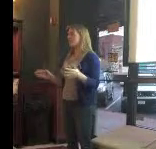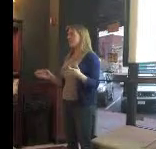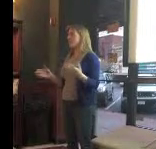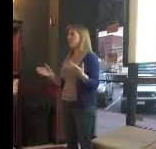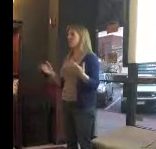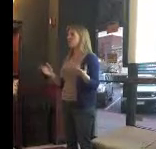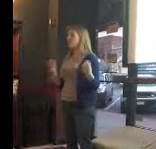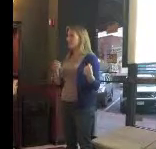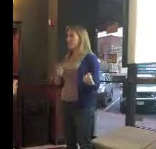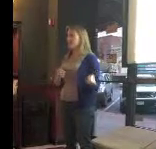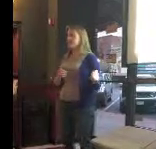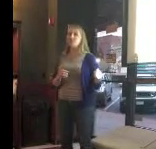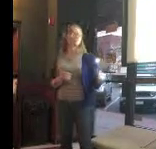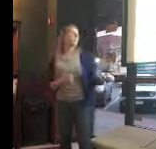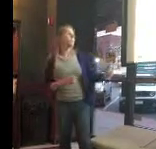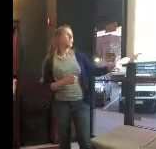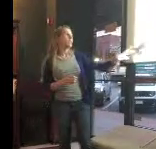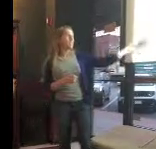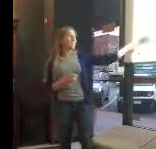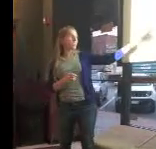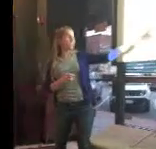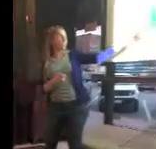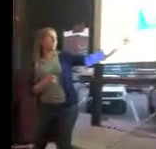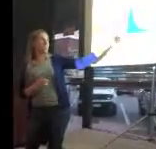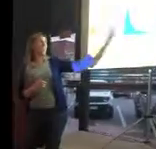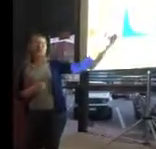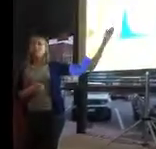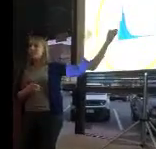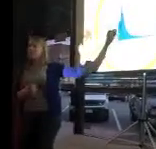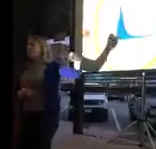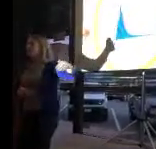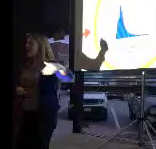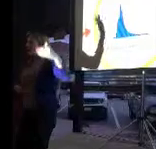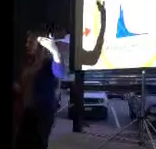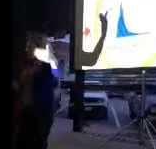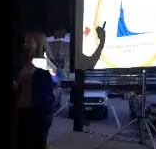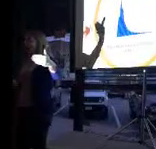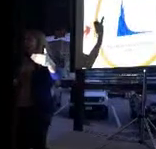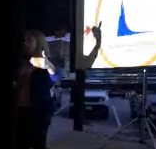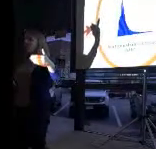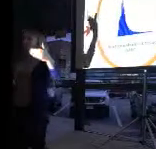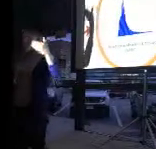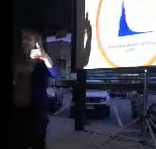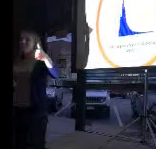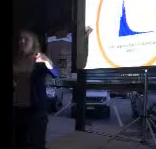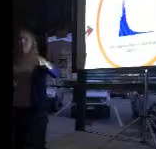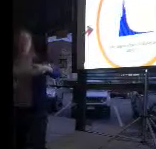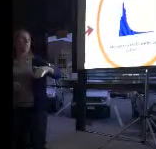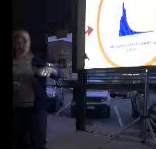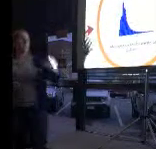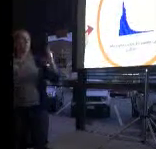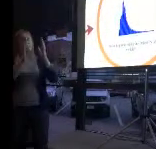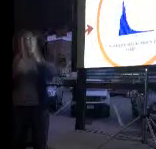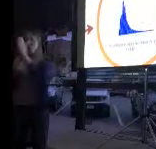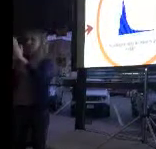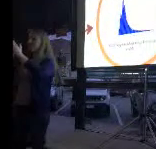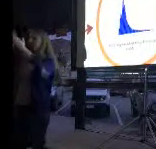do what's called a log transformation. So you take the logarithm of every single value that you had, and what that does is it basically stretches